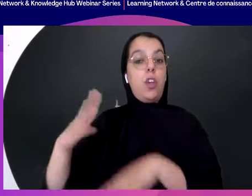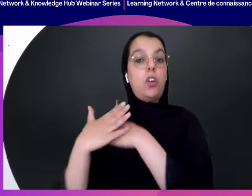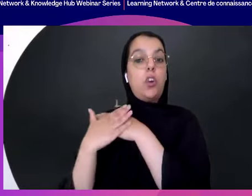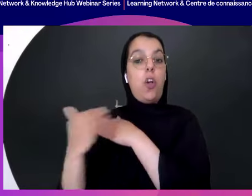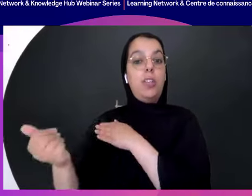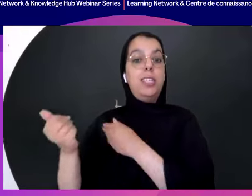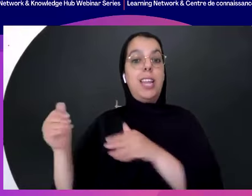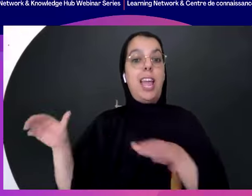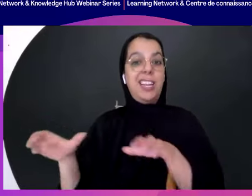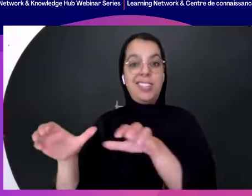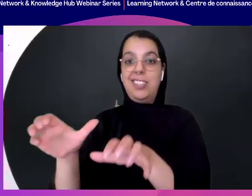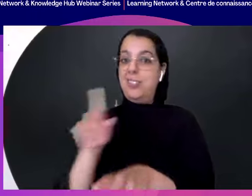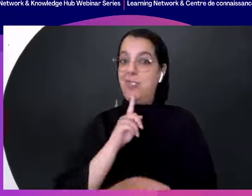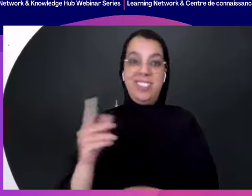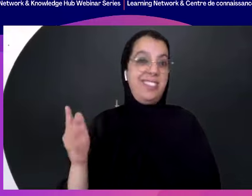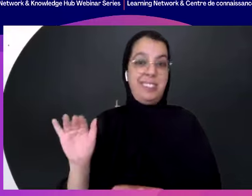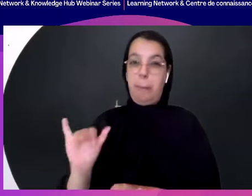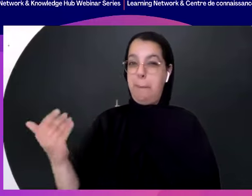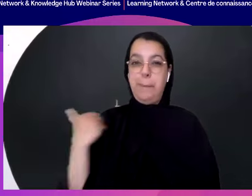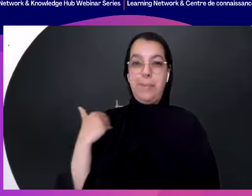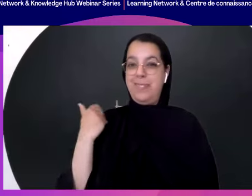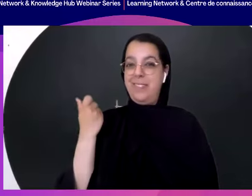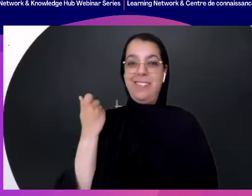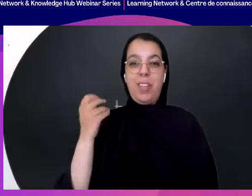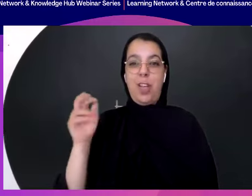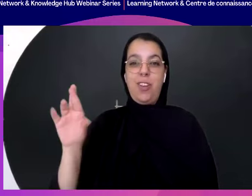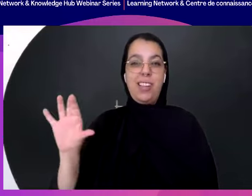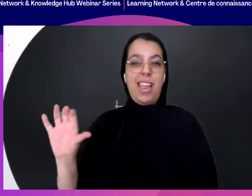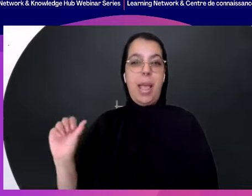did in RCAP.